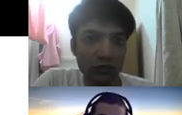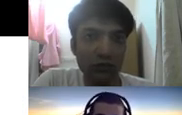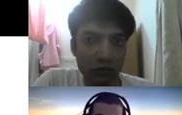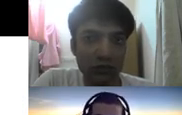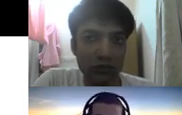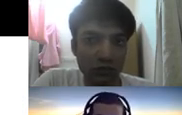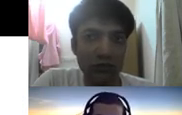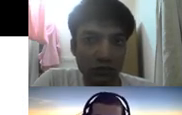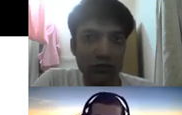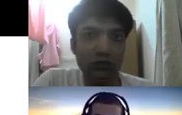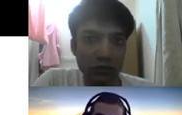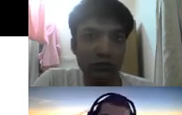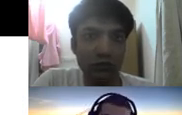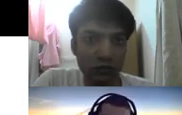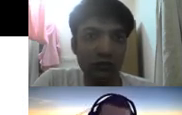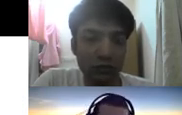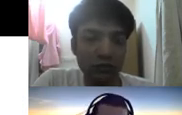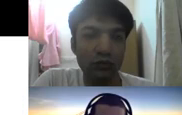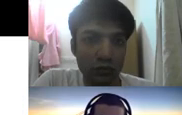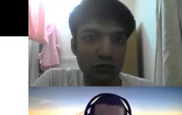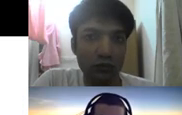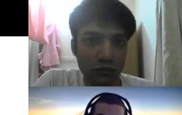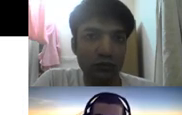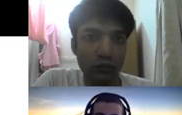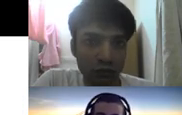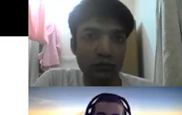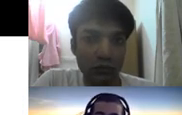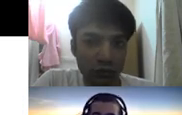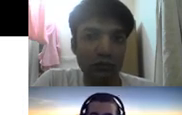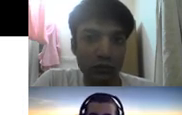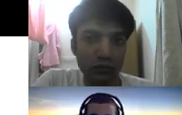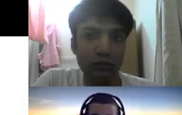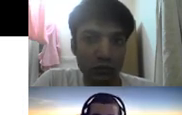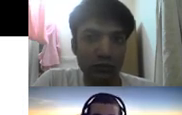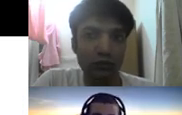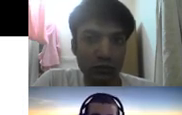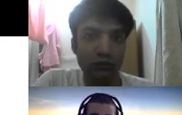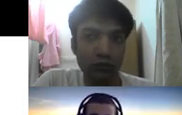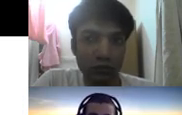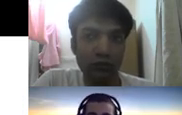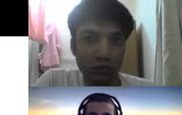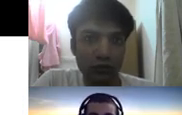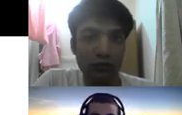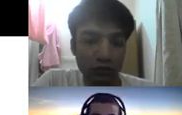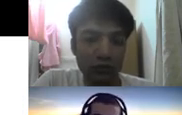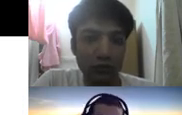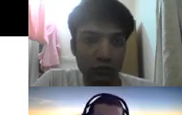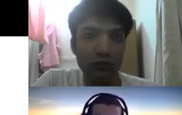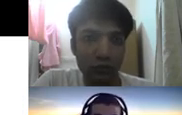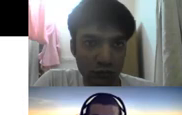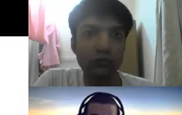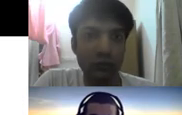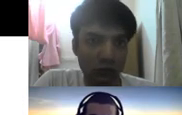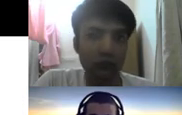into how we can get this into mobile devices as well. It's quite harder because there is no available access to the microphone